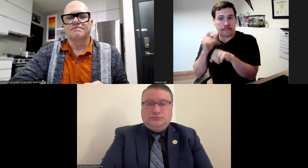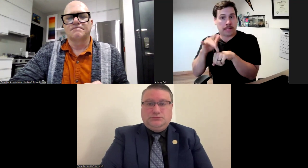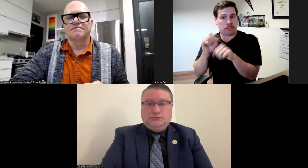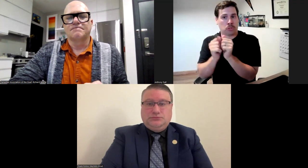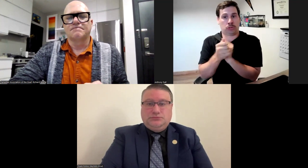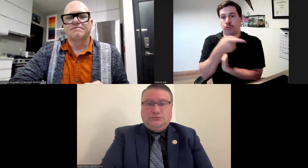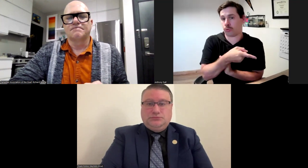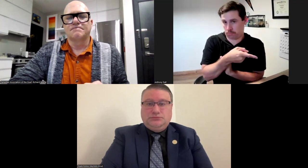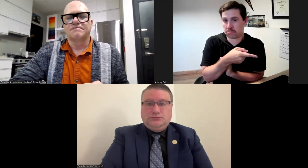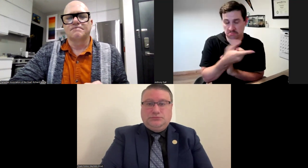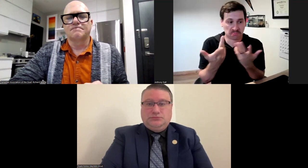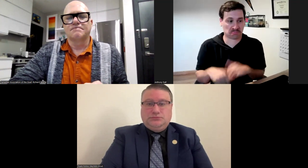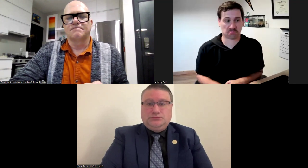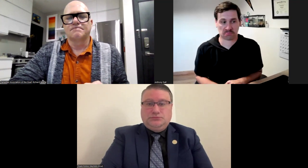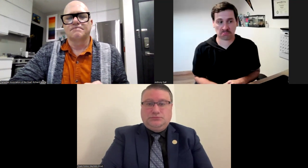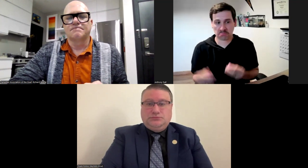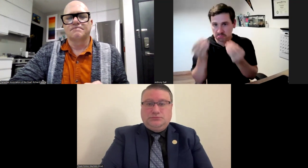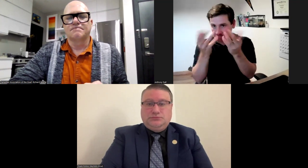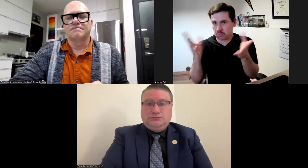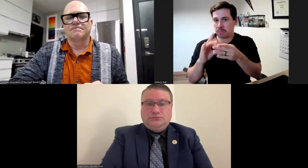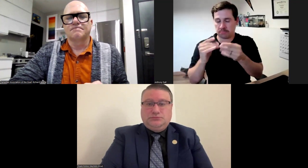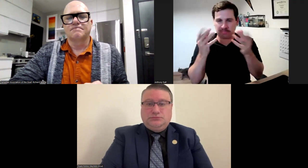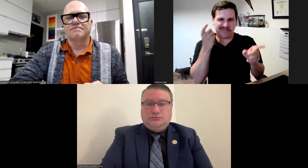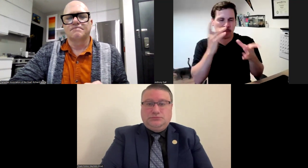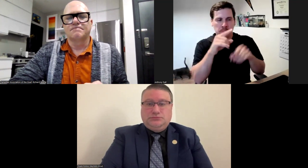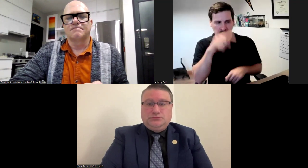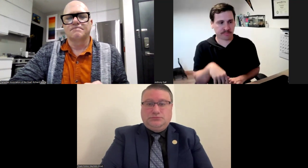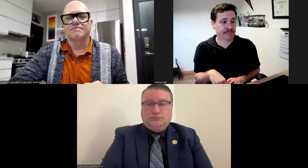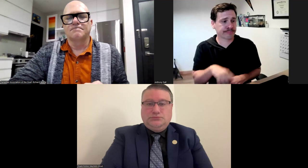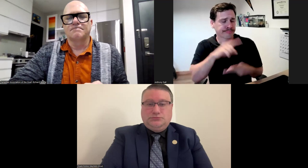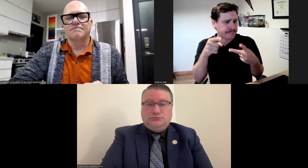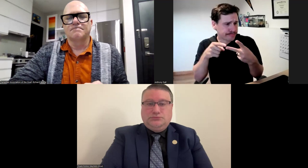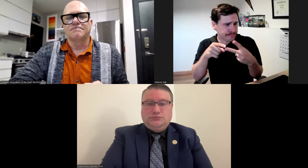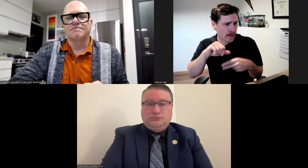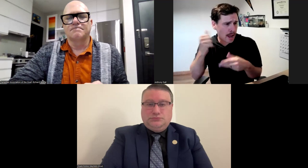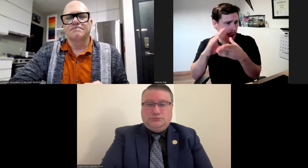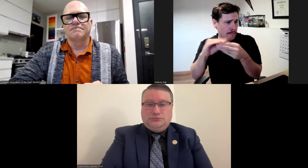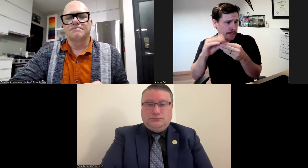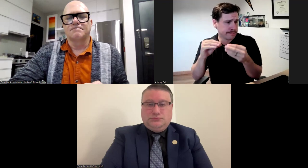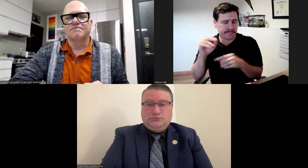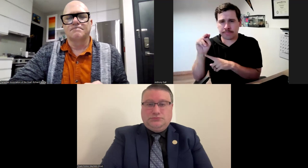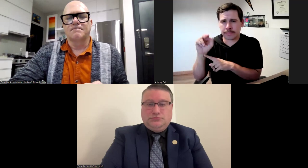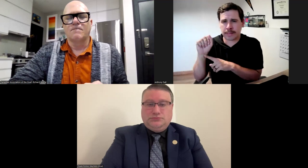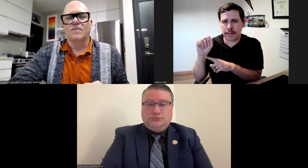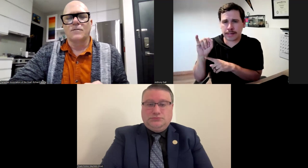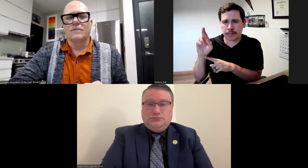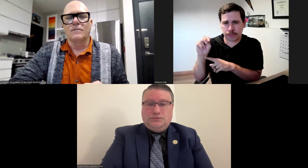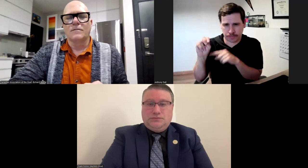Are there Indigenous individuals available to work with me? If that's a question that anyone can answer, because she is